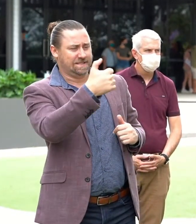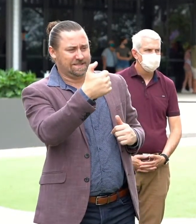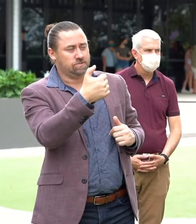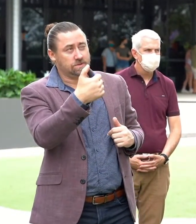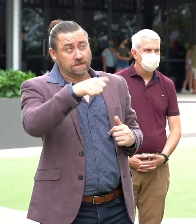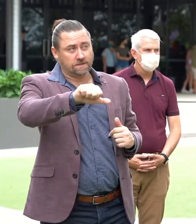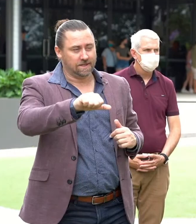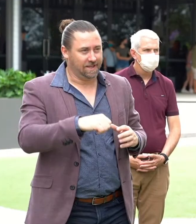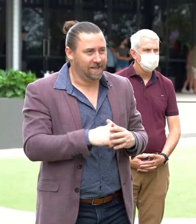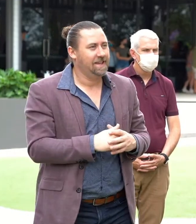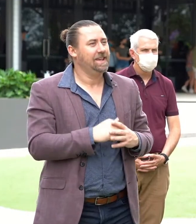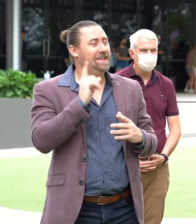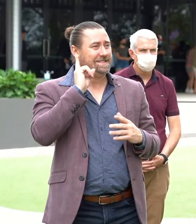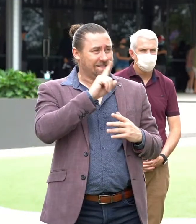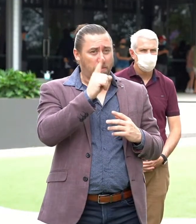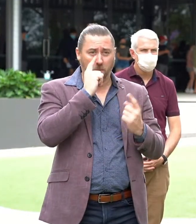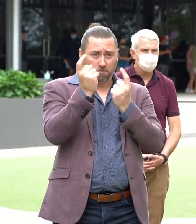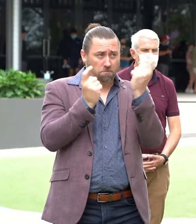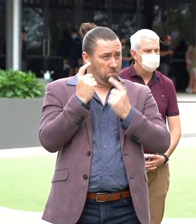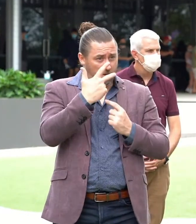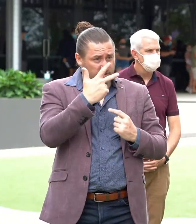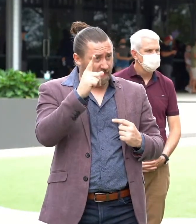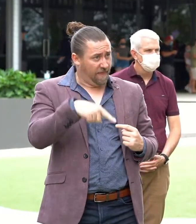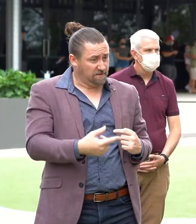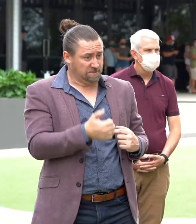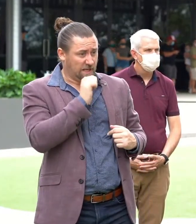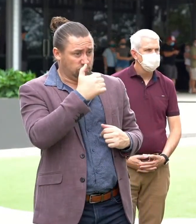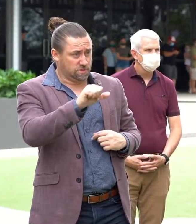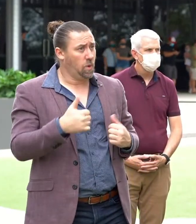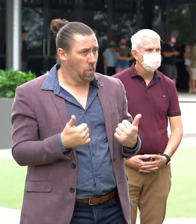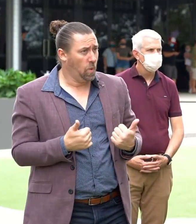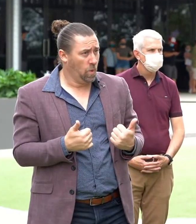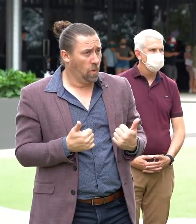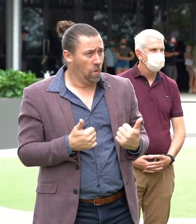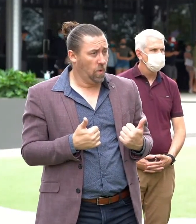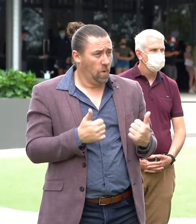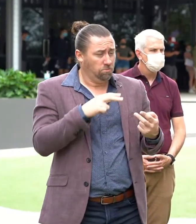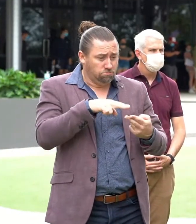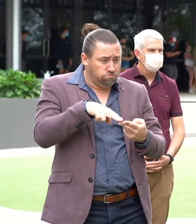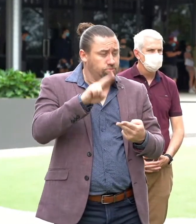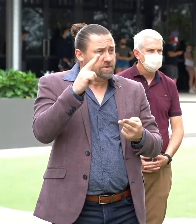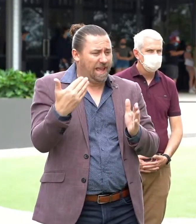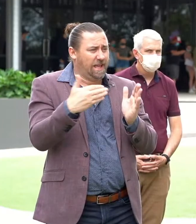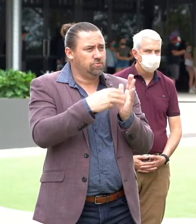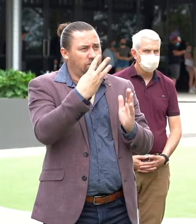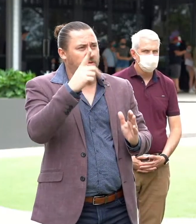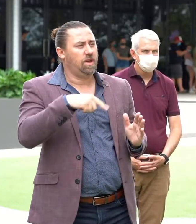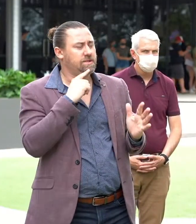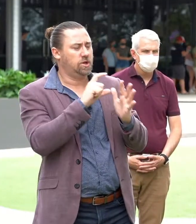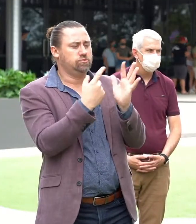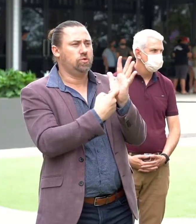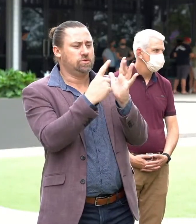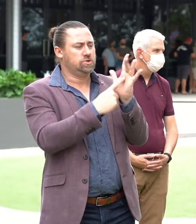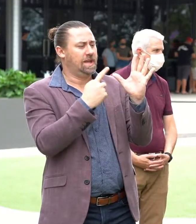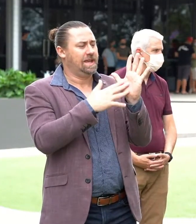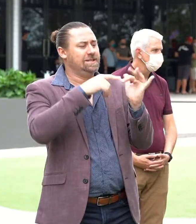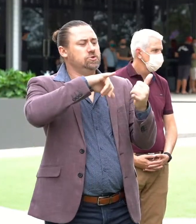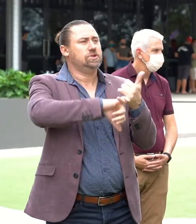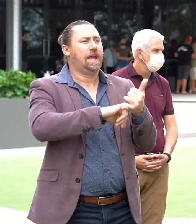18,660 yesterday come out to get vaccinated, and that's up over 3,000. But I can get Dr. James Smith,